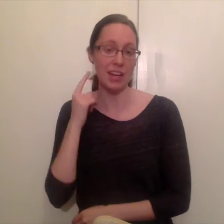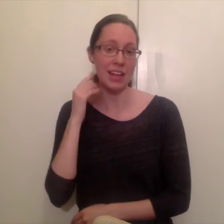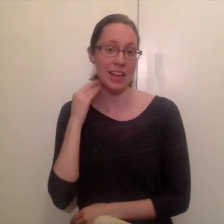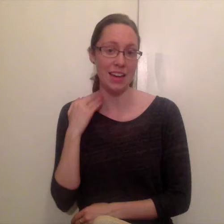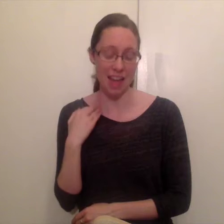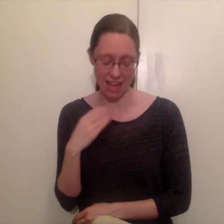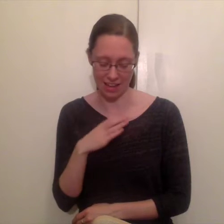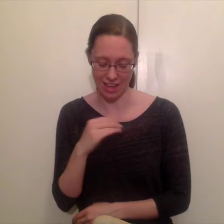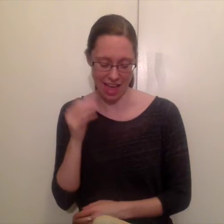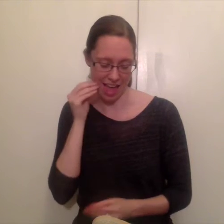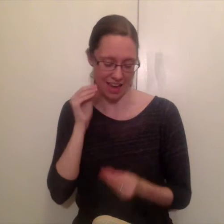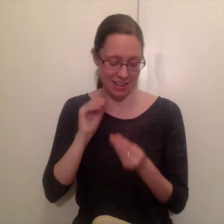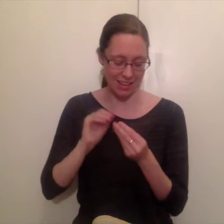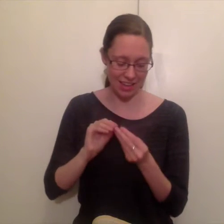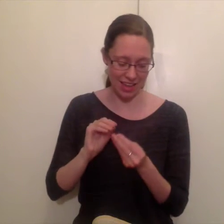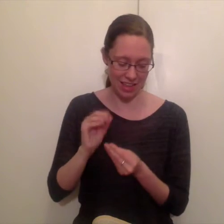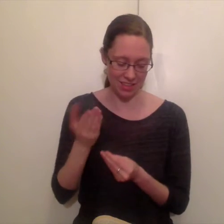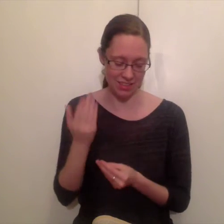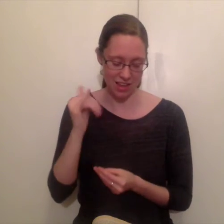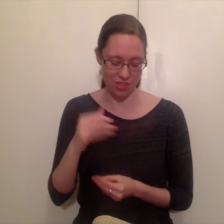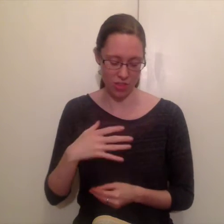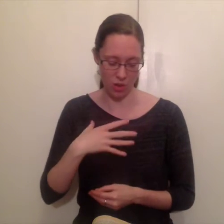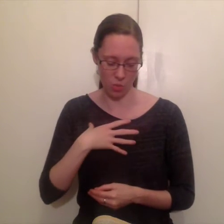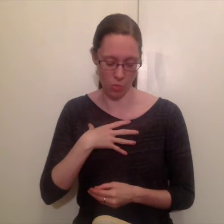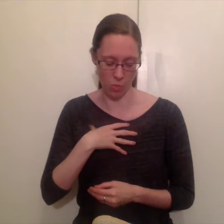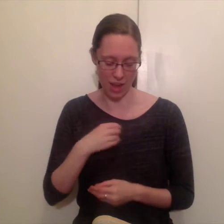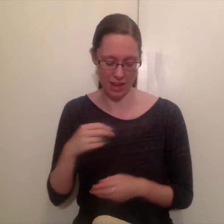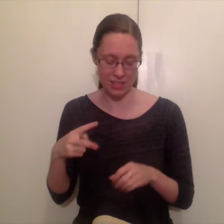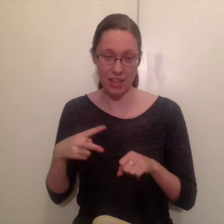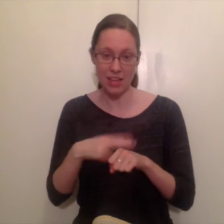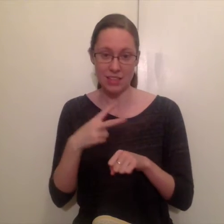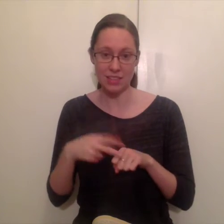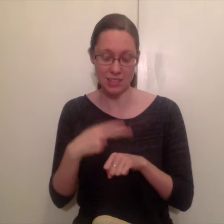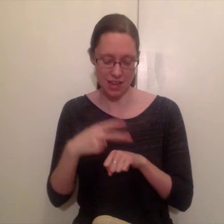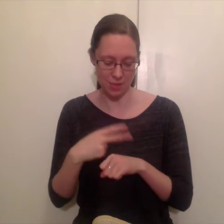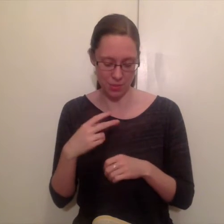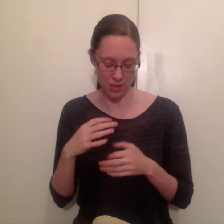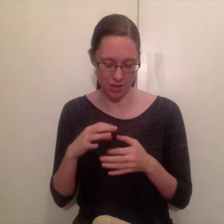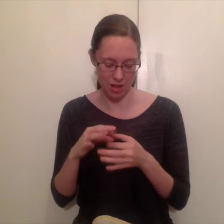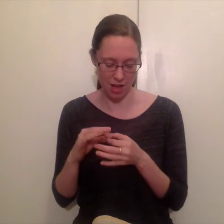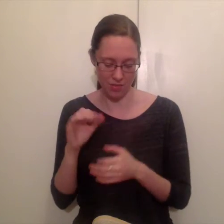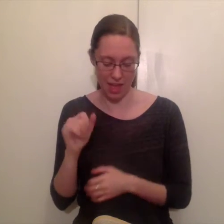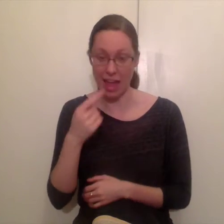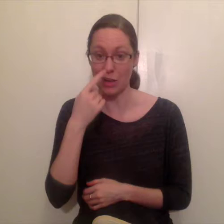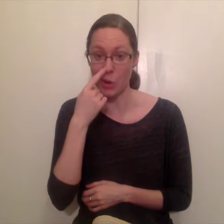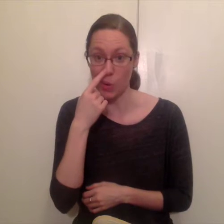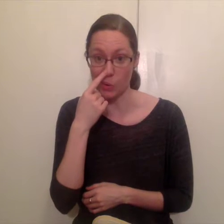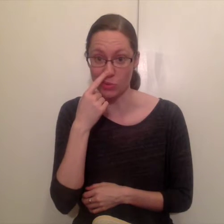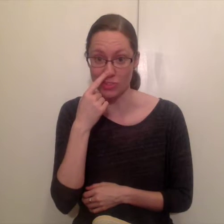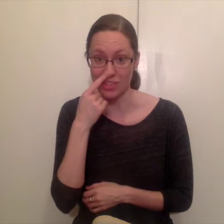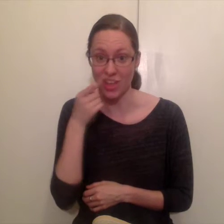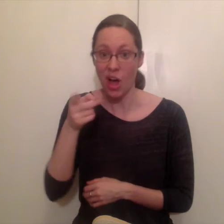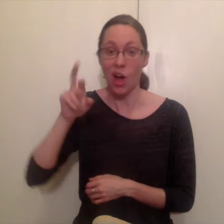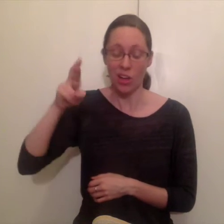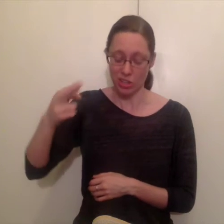furry neck and kissed the white snip of a nose.